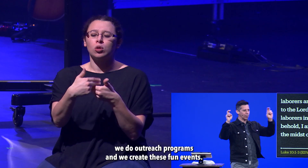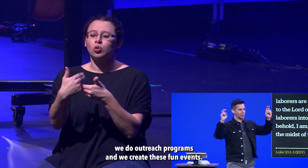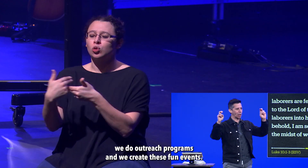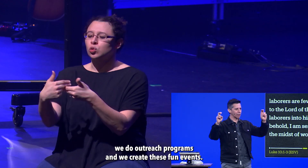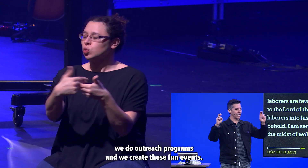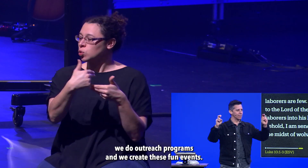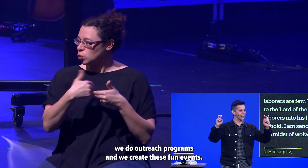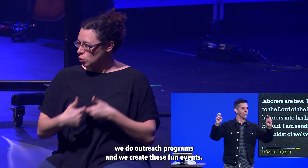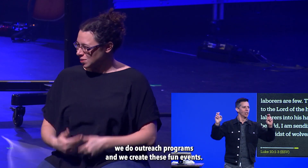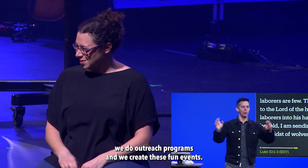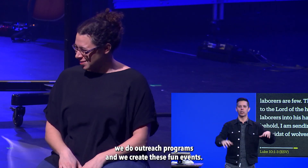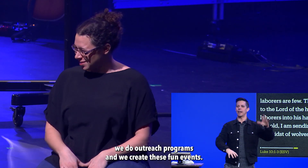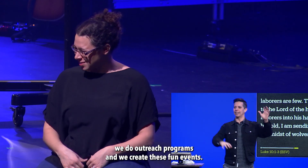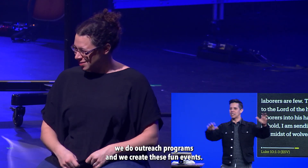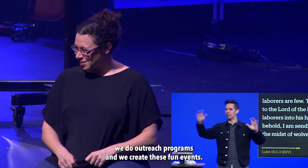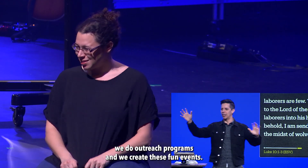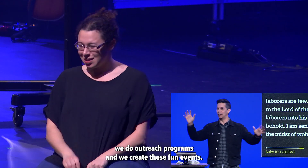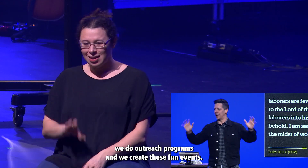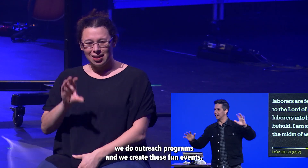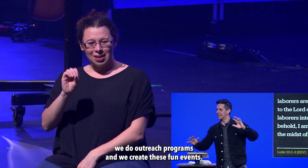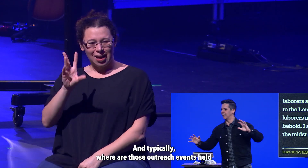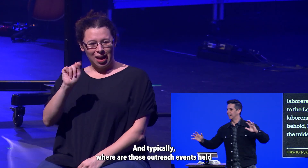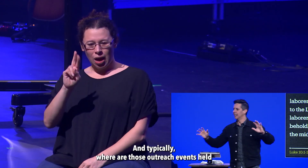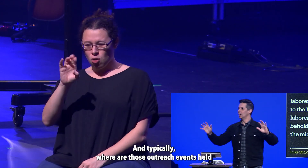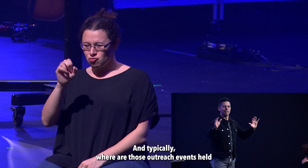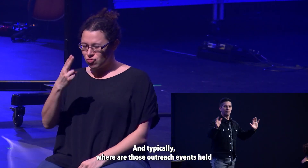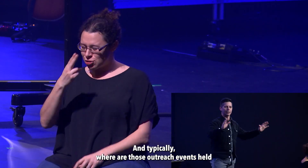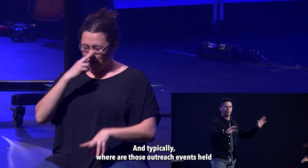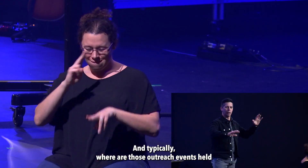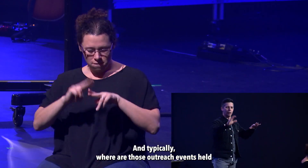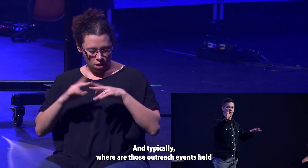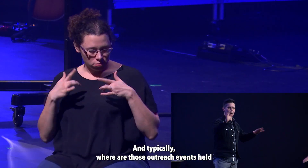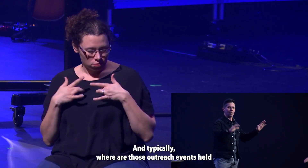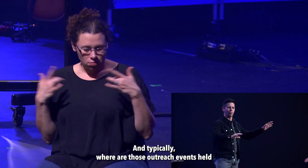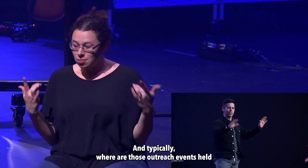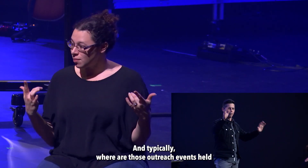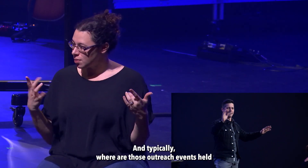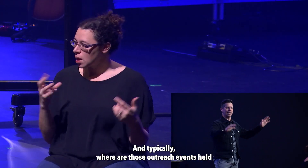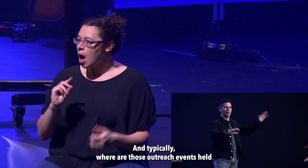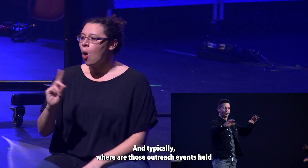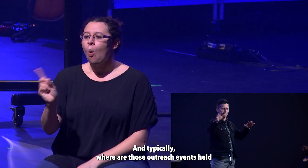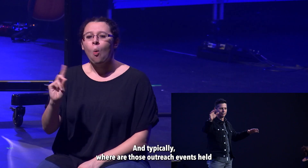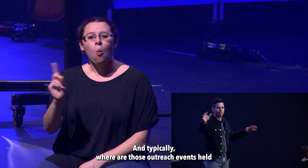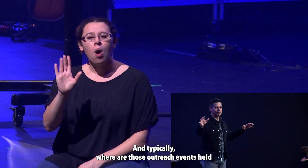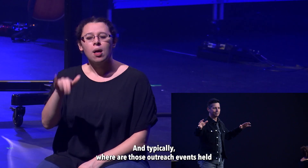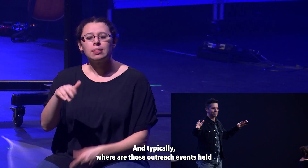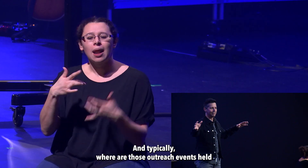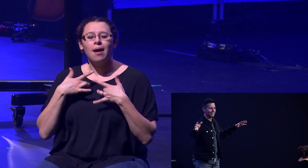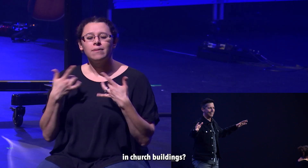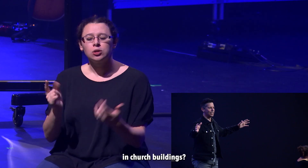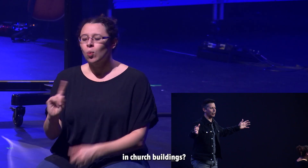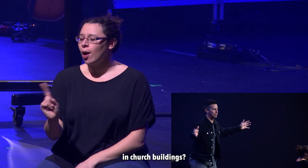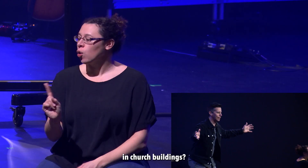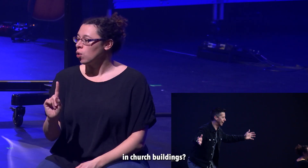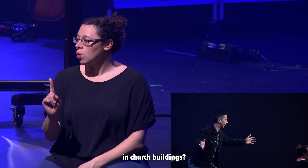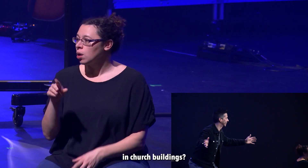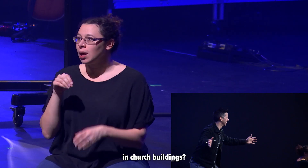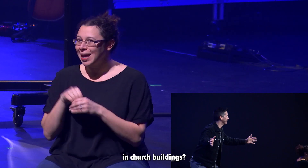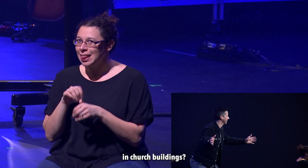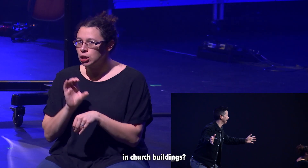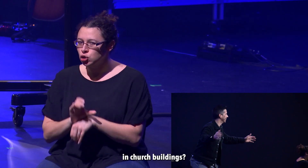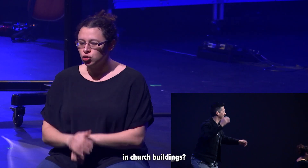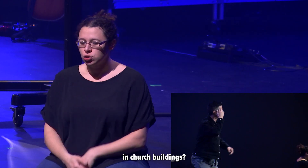do outreach programs and we create these fun events. And typically, where are those outreach events held? In church